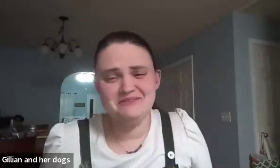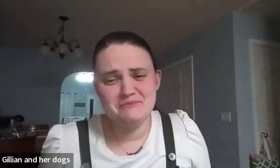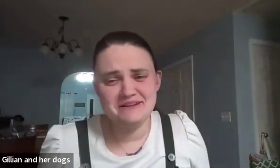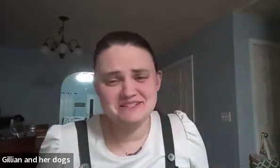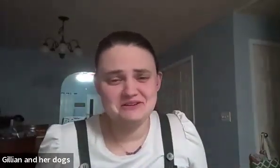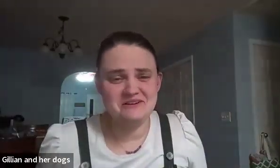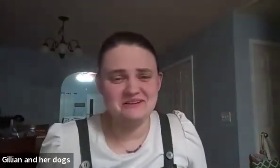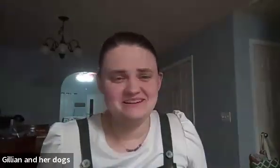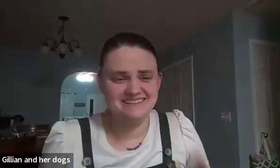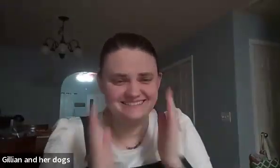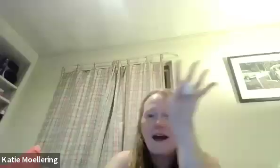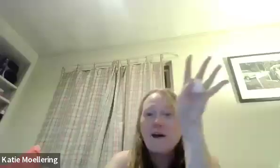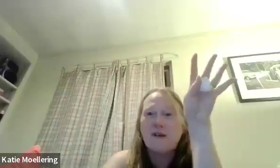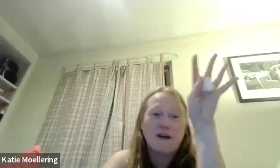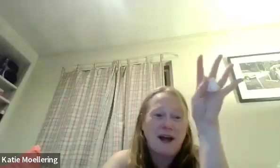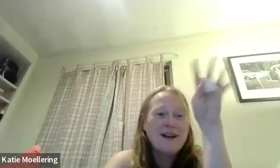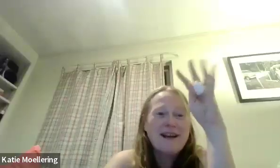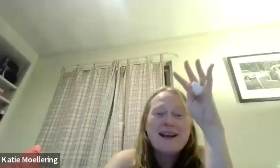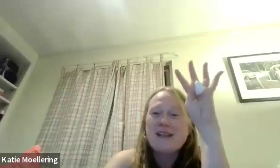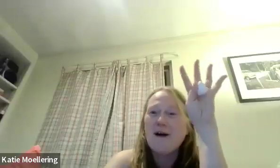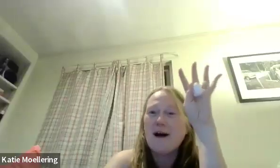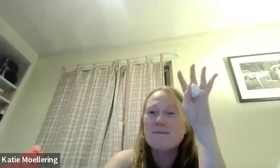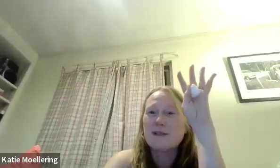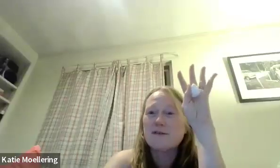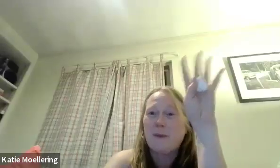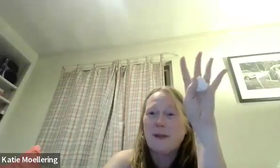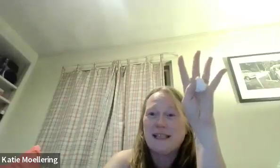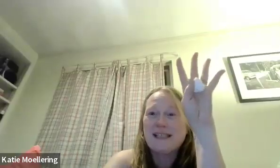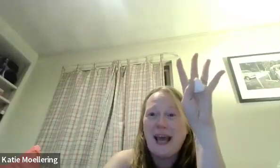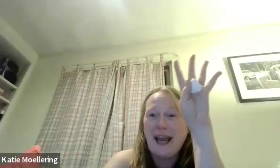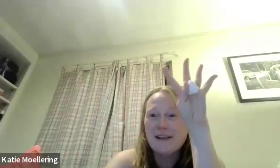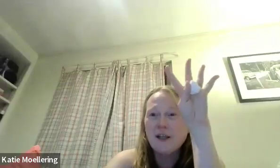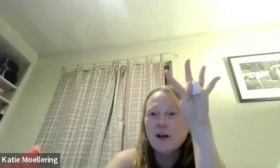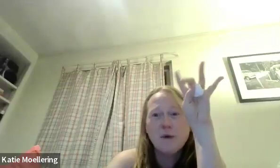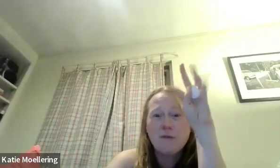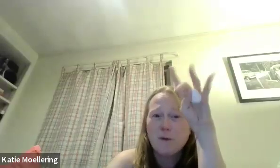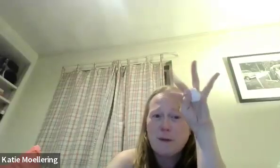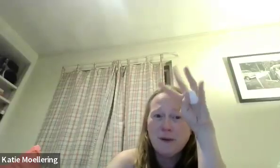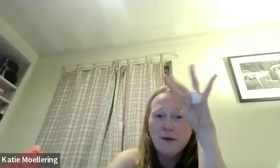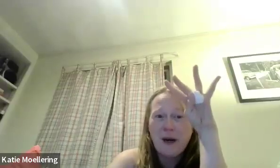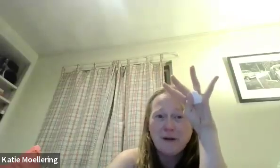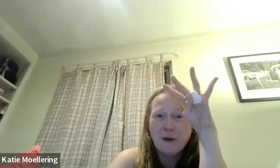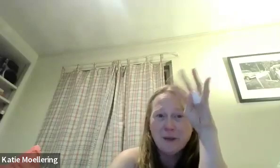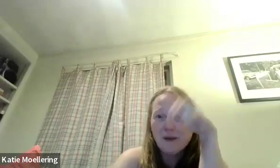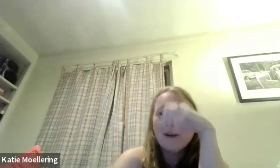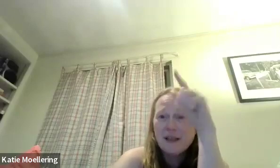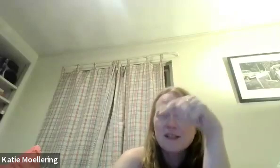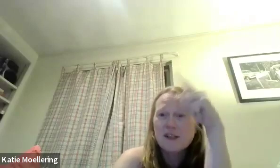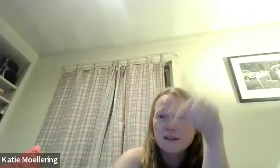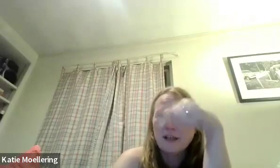Oh, bless your heart. I don't feel good. So I'm just dropping in to say there are only four people in the waiting room, but I'm gonna go ahead and just start letting